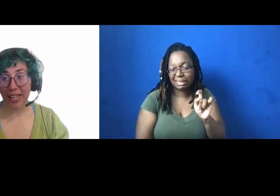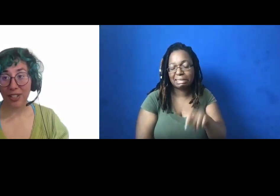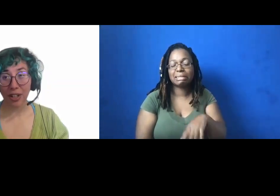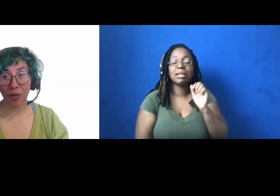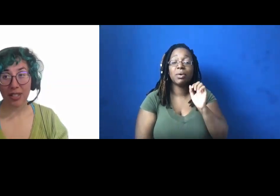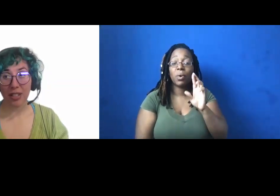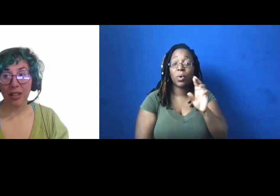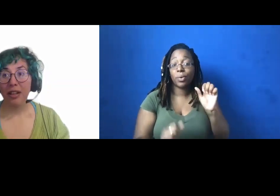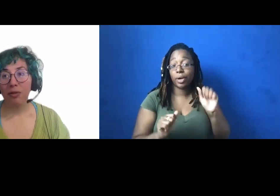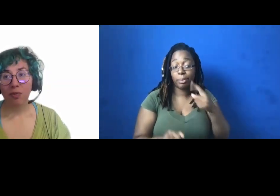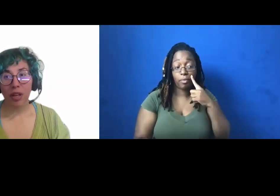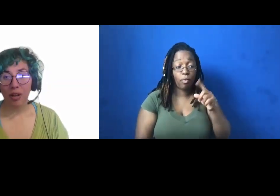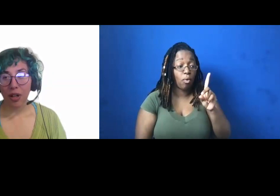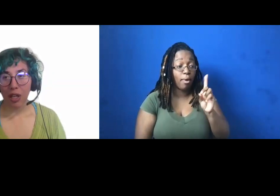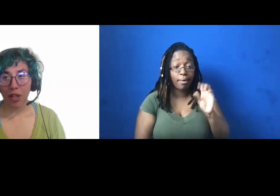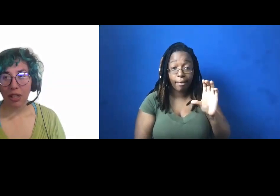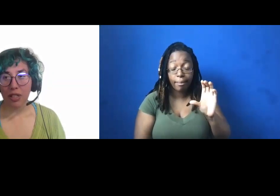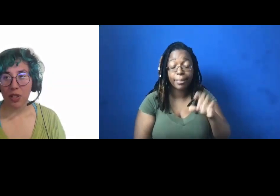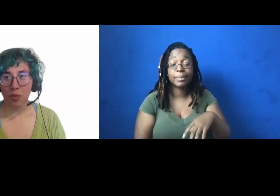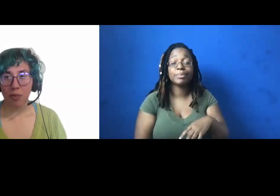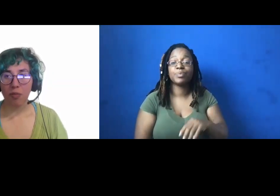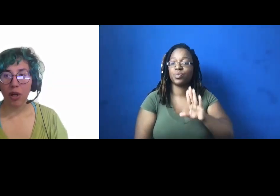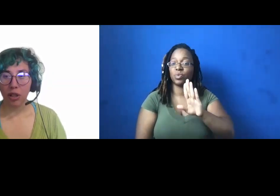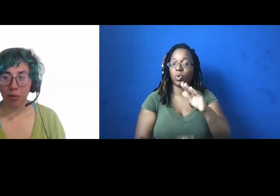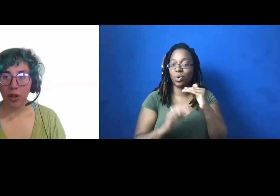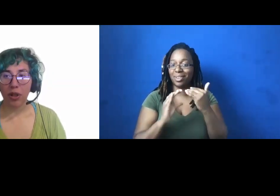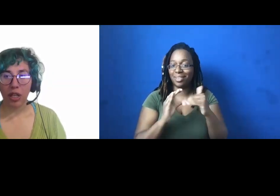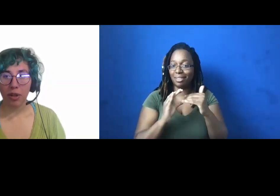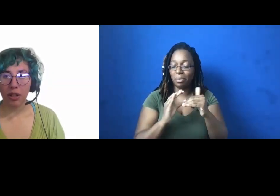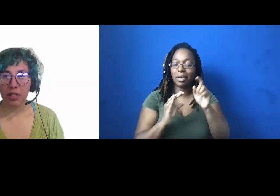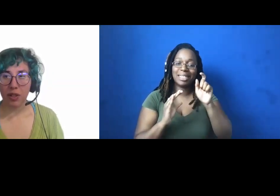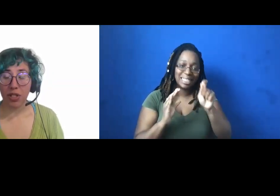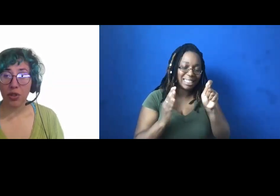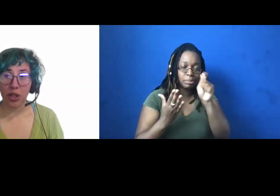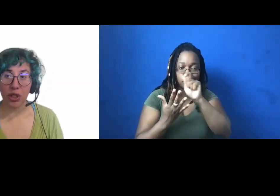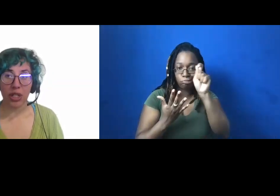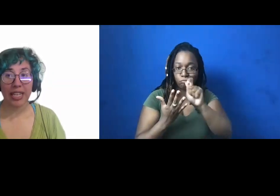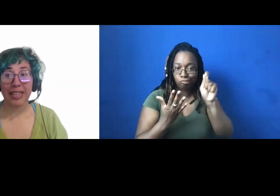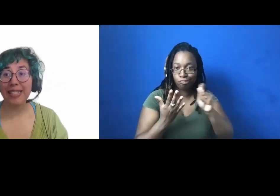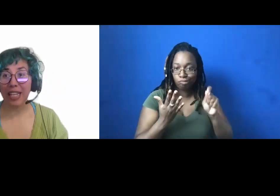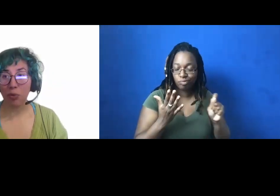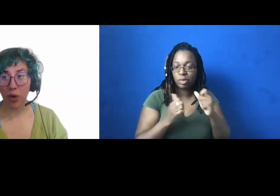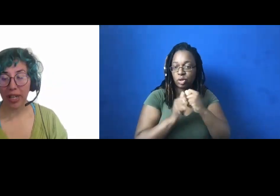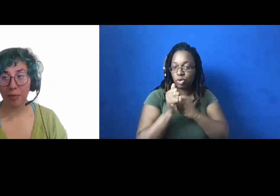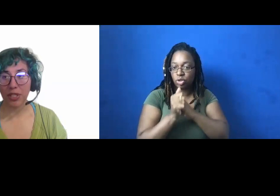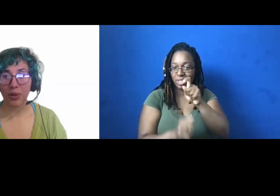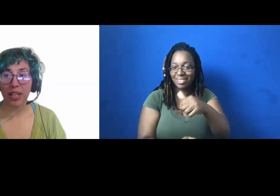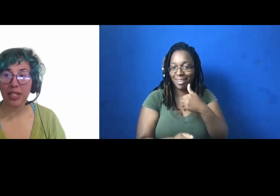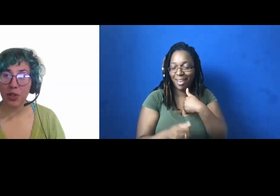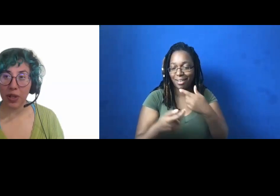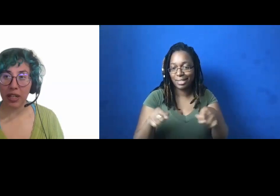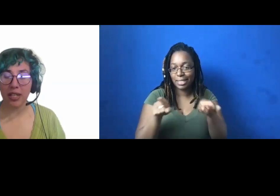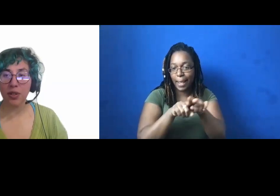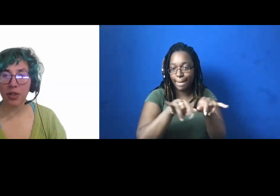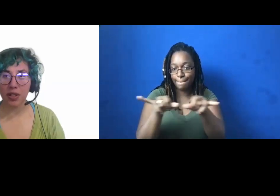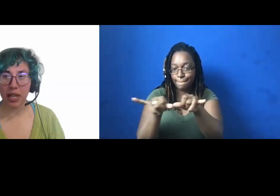for a document. Your email needs to be marked up. Your email needs to be structured in the same way. So easy